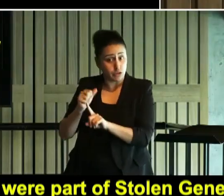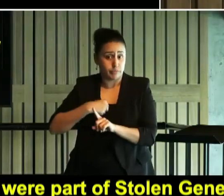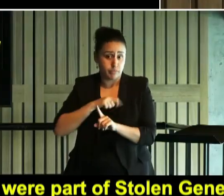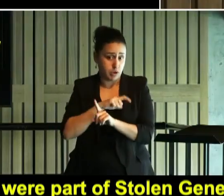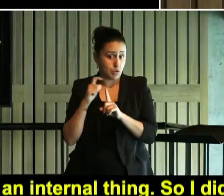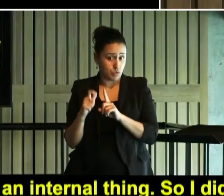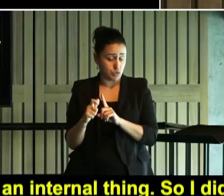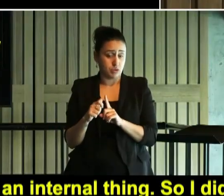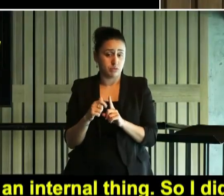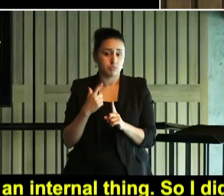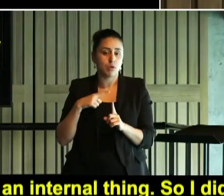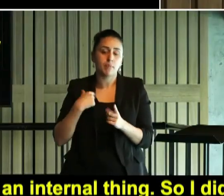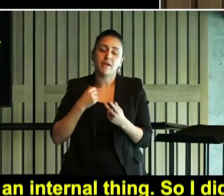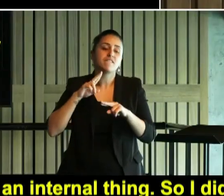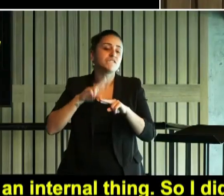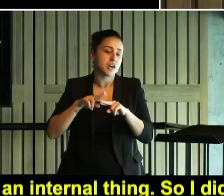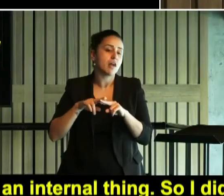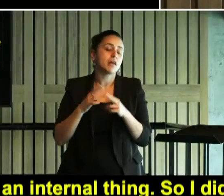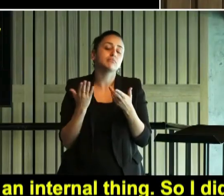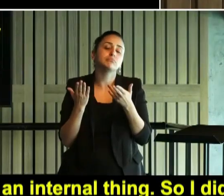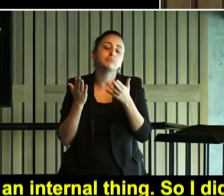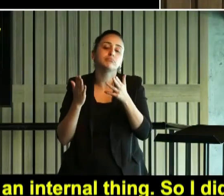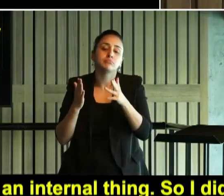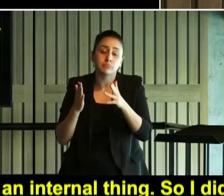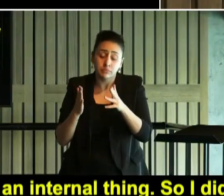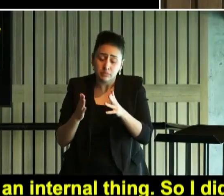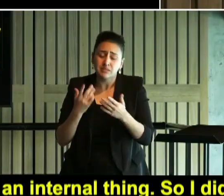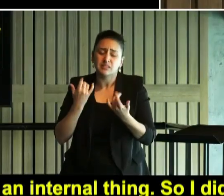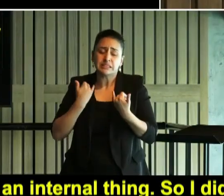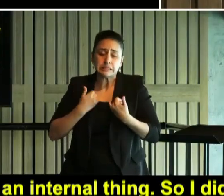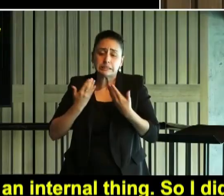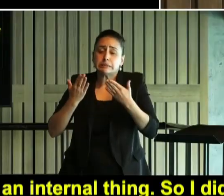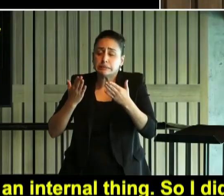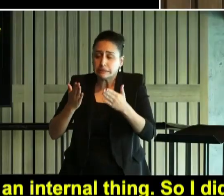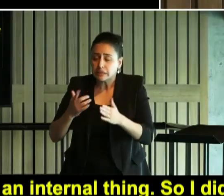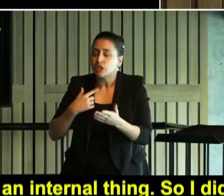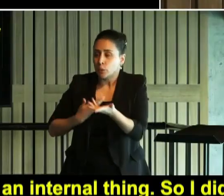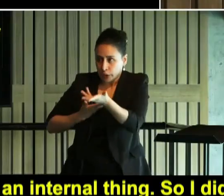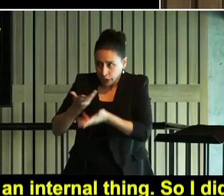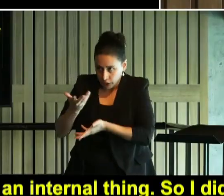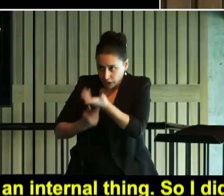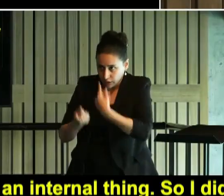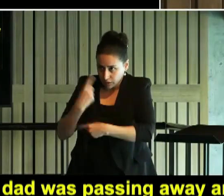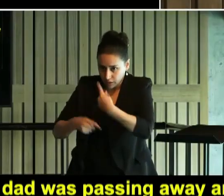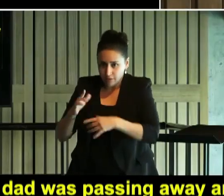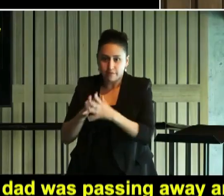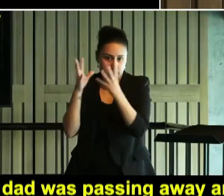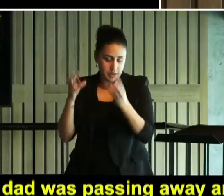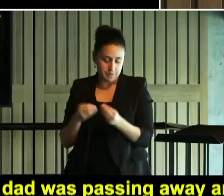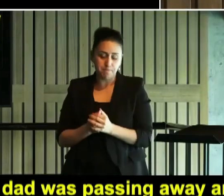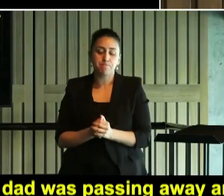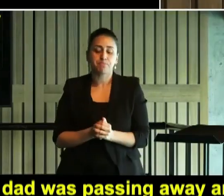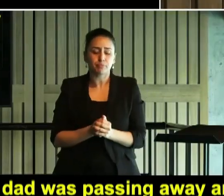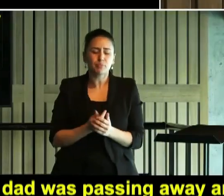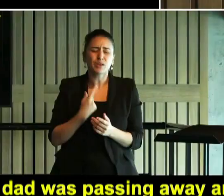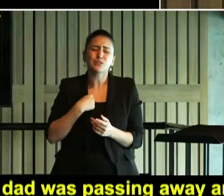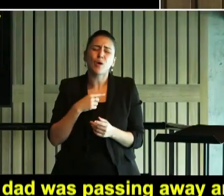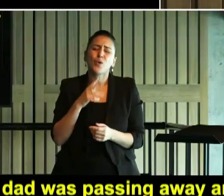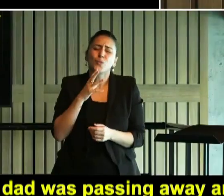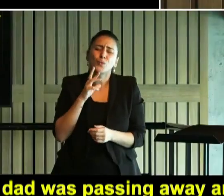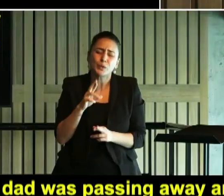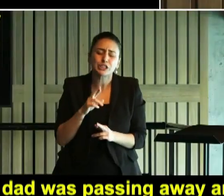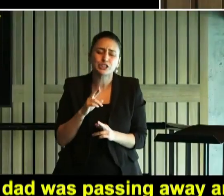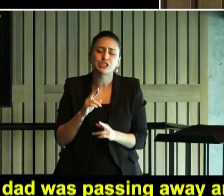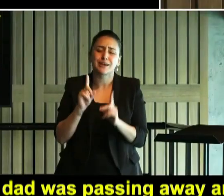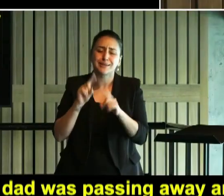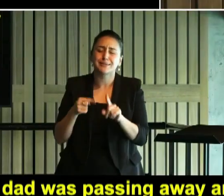conversations. And I miss where I would have loved to have got an early start on culture. But also in some respects, it